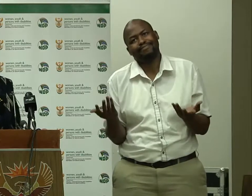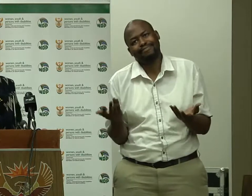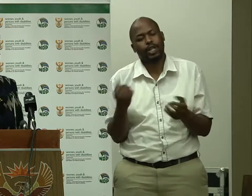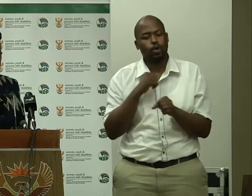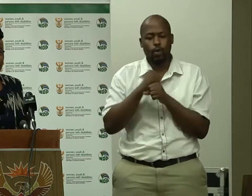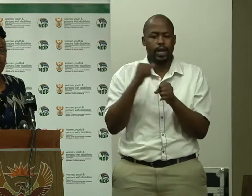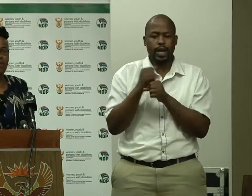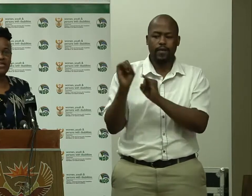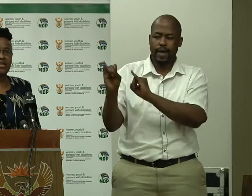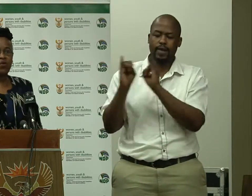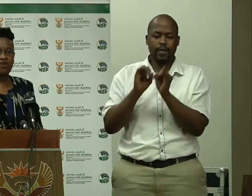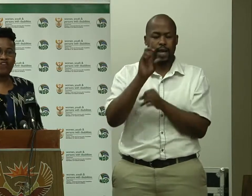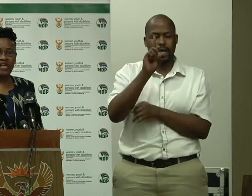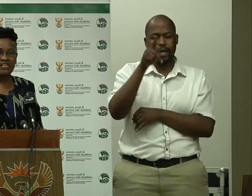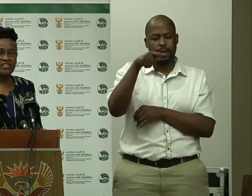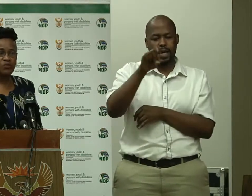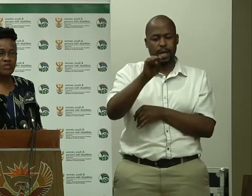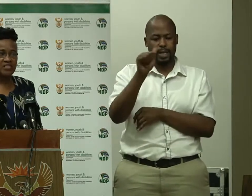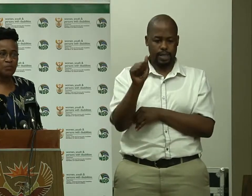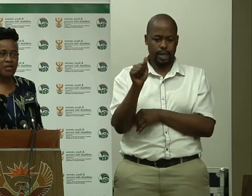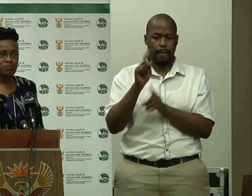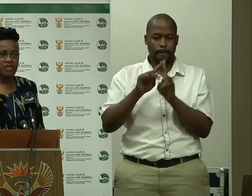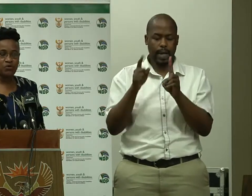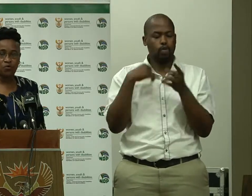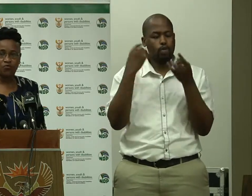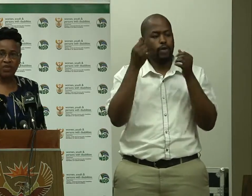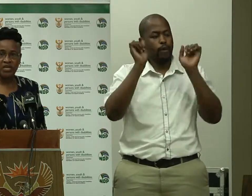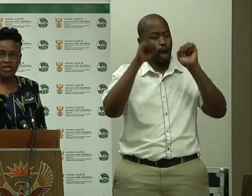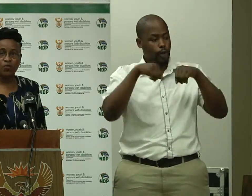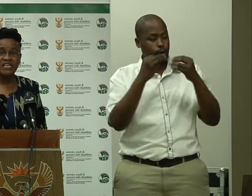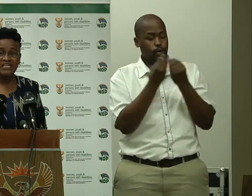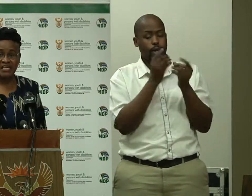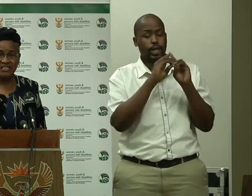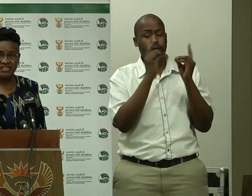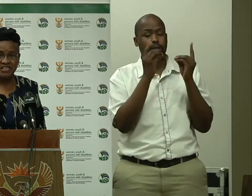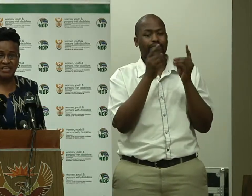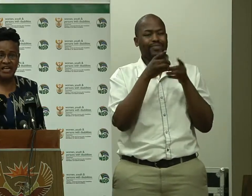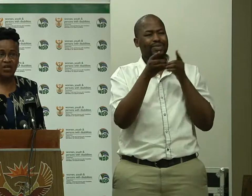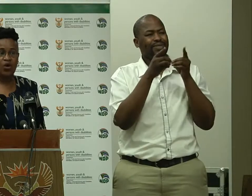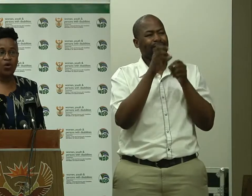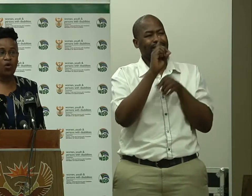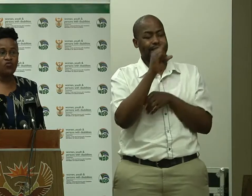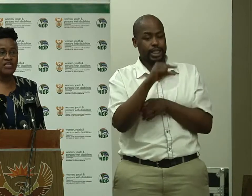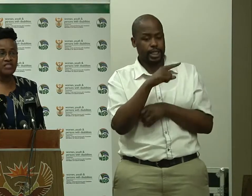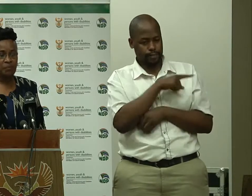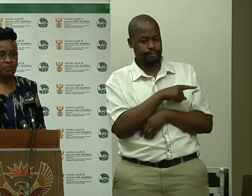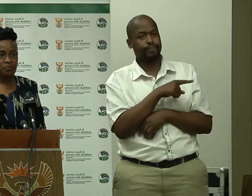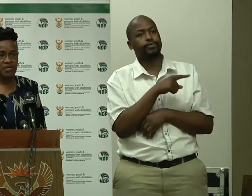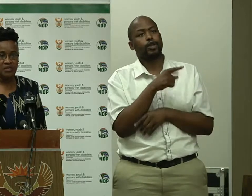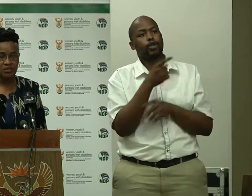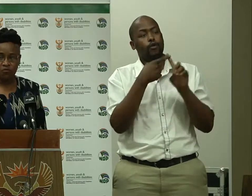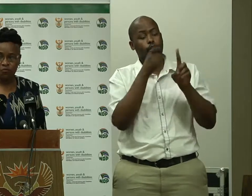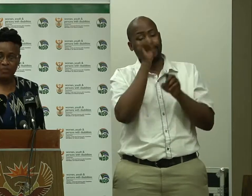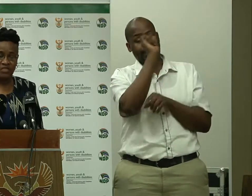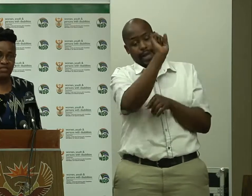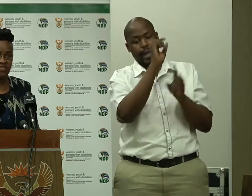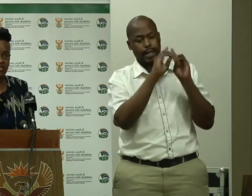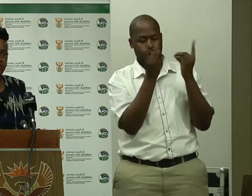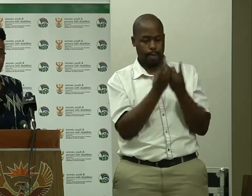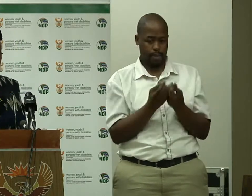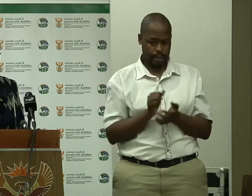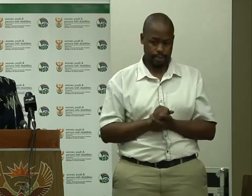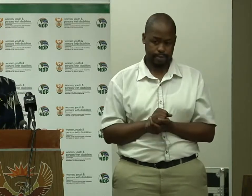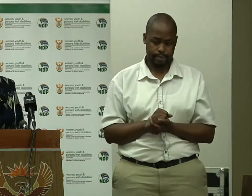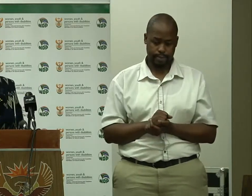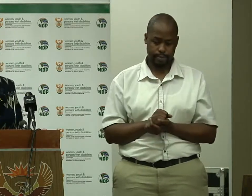didn't invite DPSA, but we have agreed with the Department of, with the Director General of the Department of Public Service